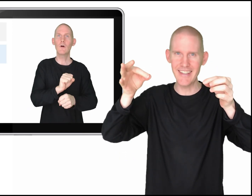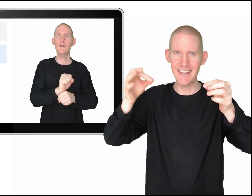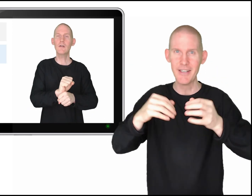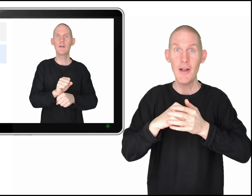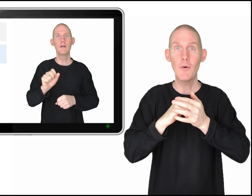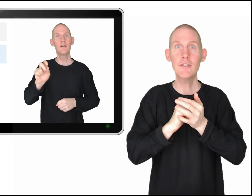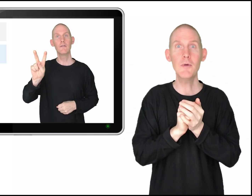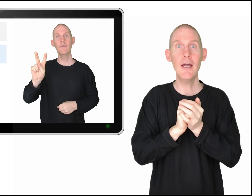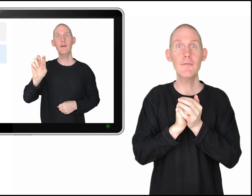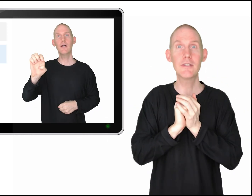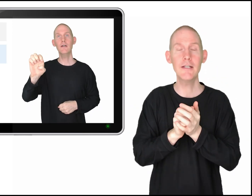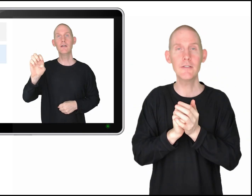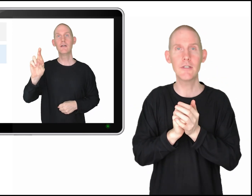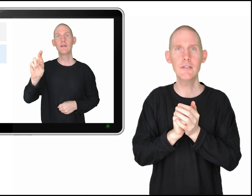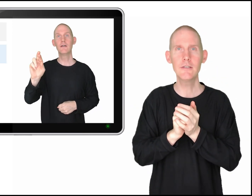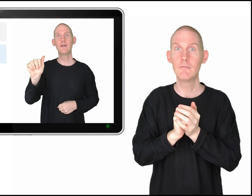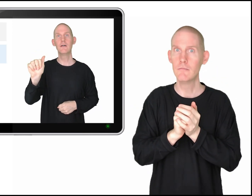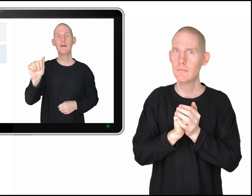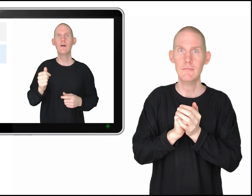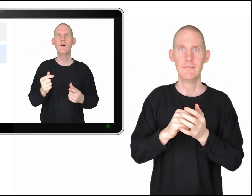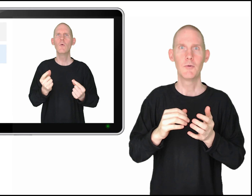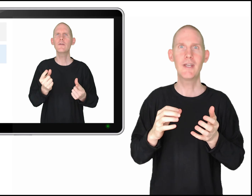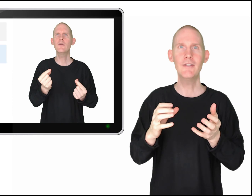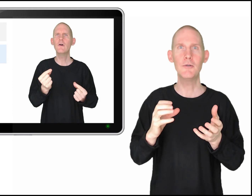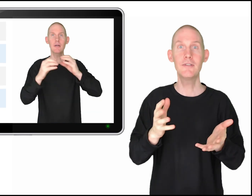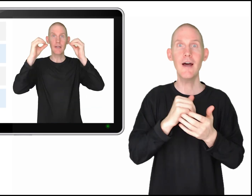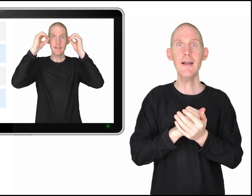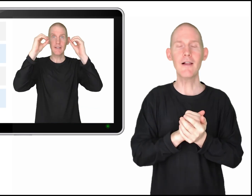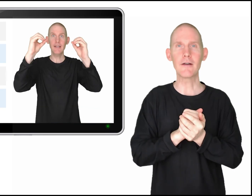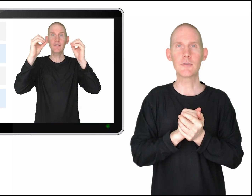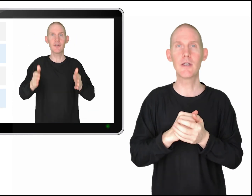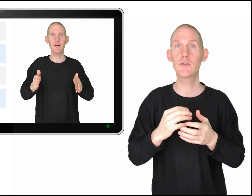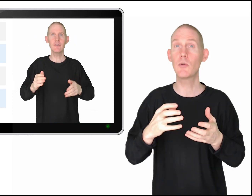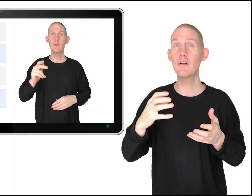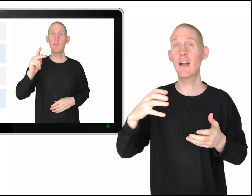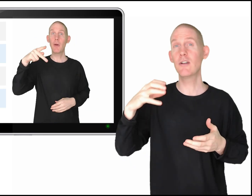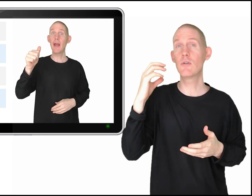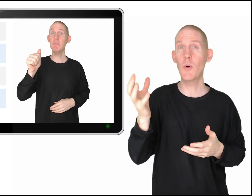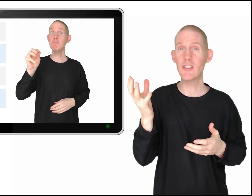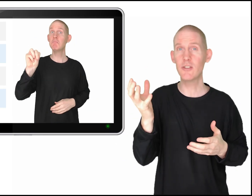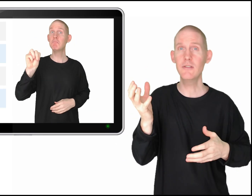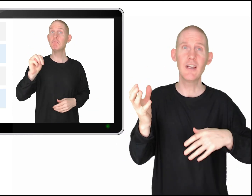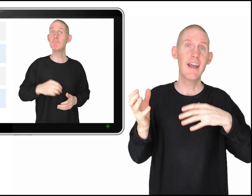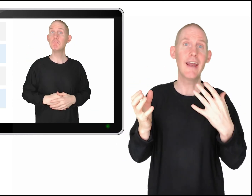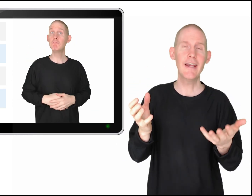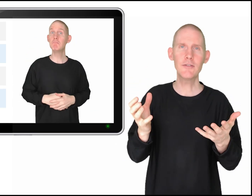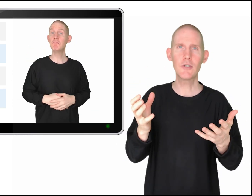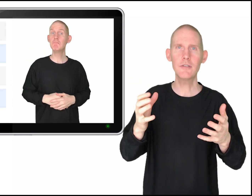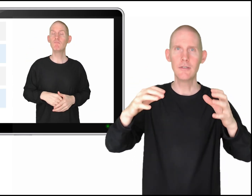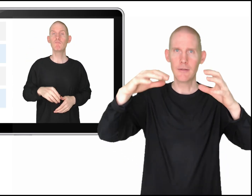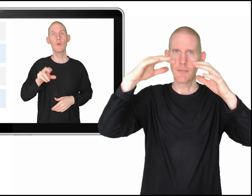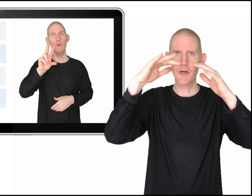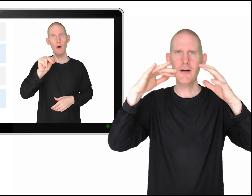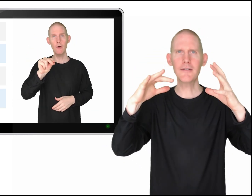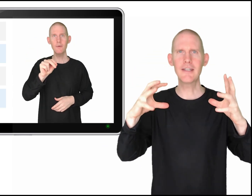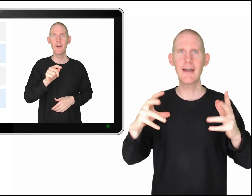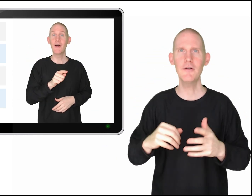sentences. Once we have sentences, we can do dialogues because we'll learn how to do questions, answers, put it all together, and